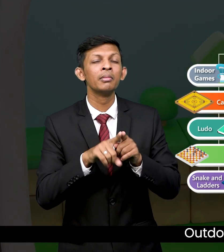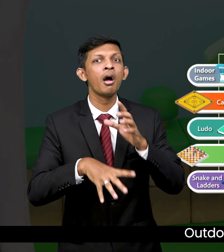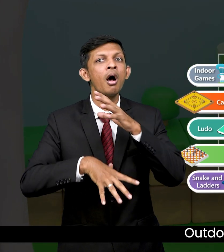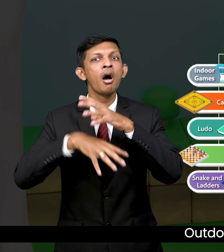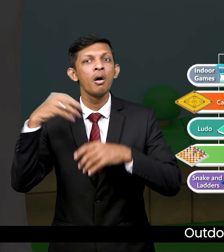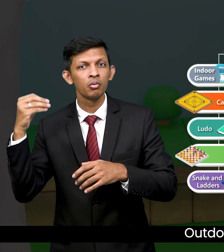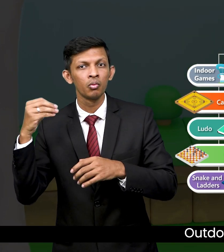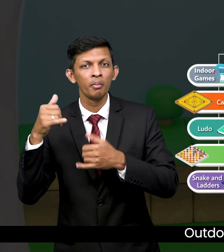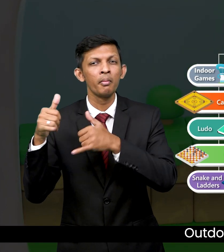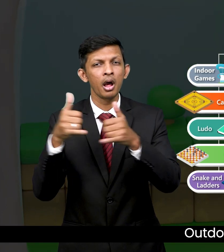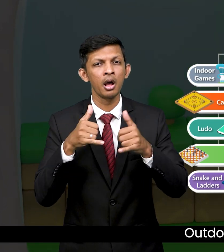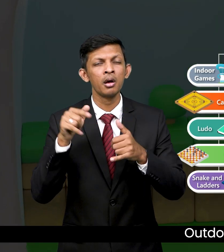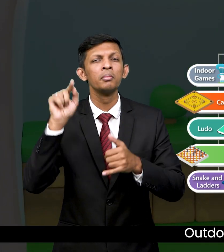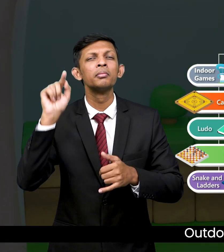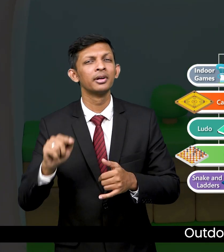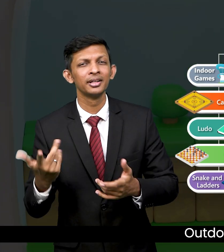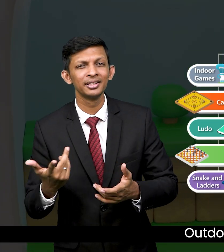Outdoor games,